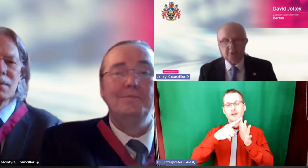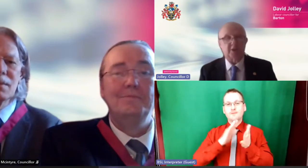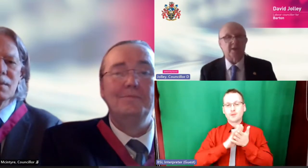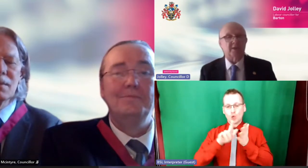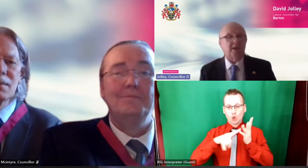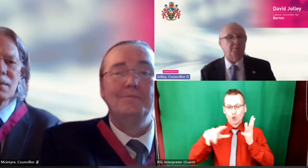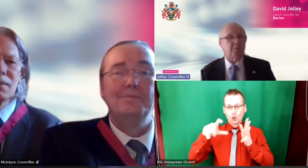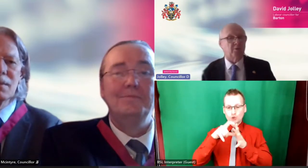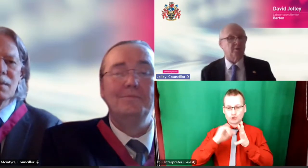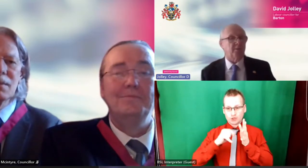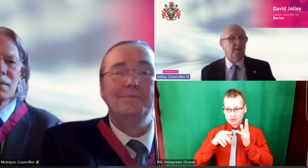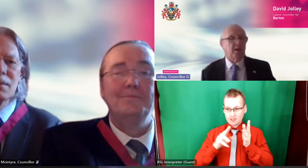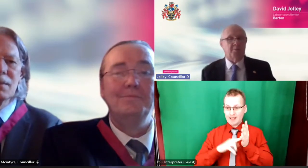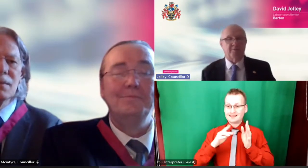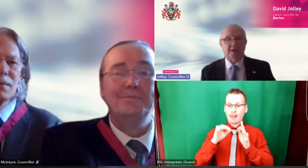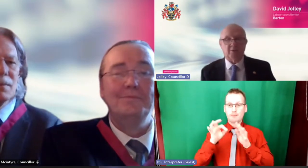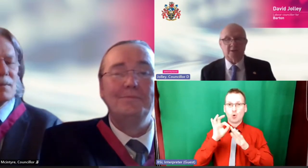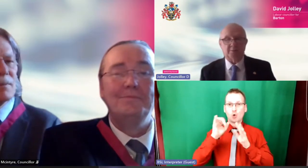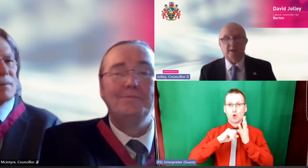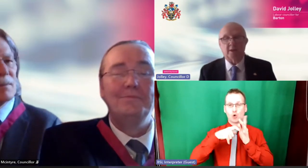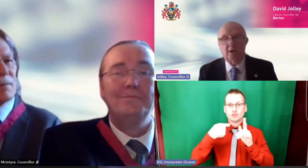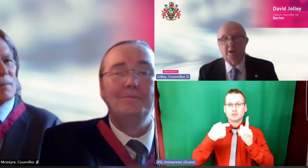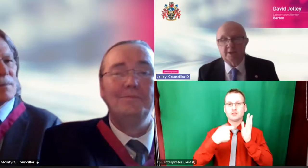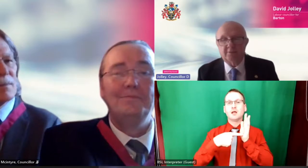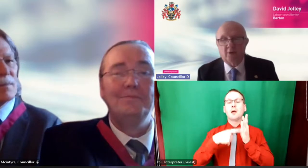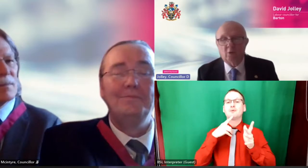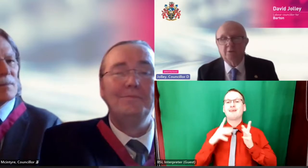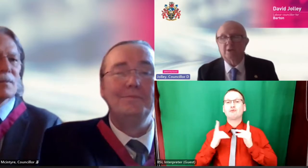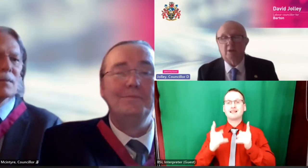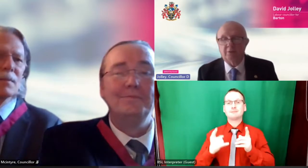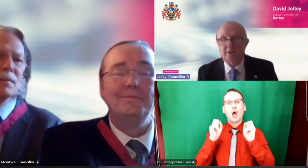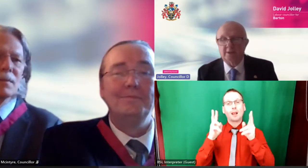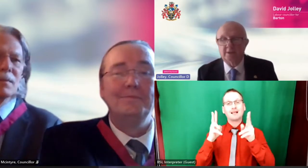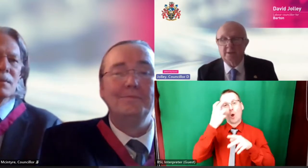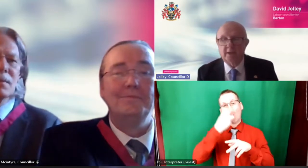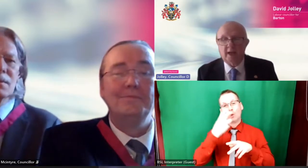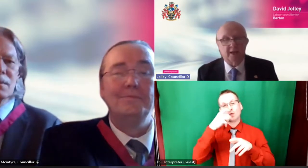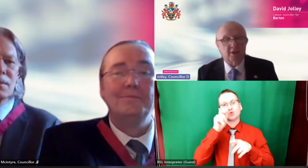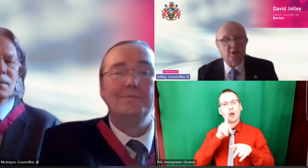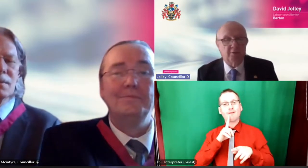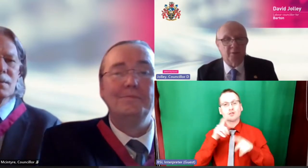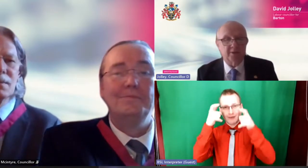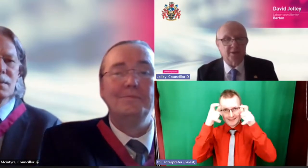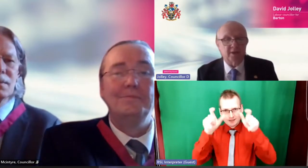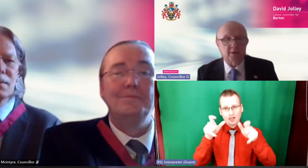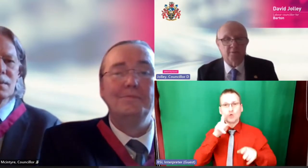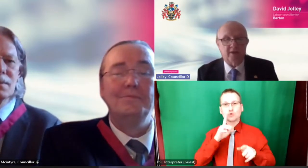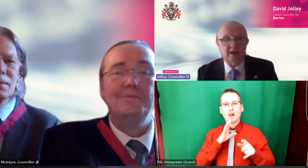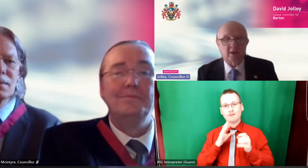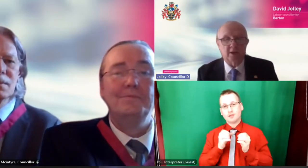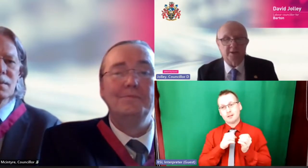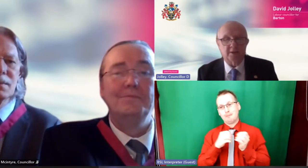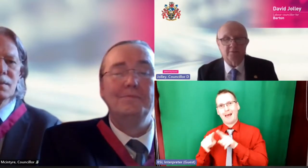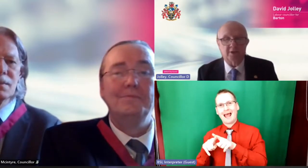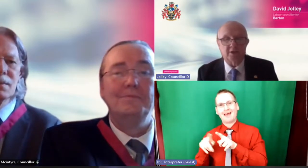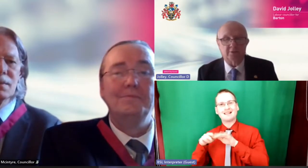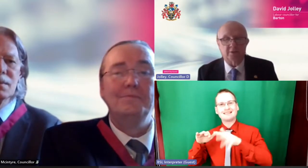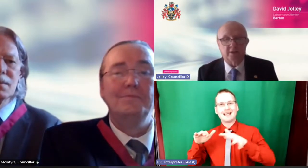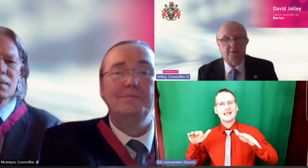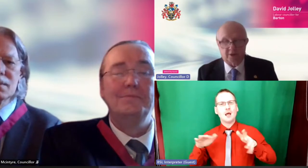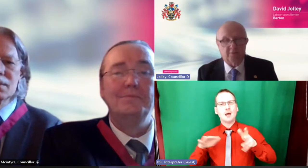Salfordian Trust in Southport, providing respite and holidays for older Salford residents, and Salford by the Sea, providing holidays